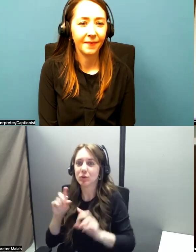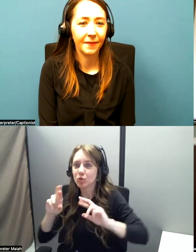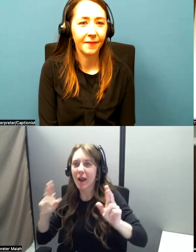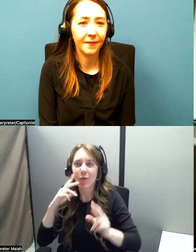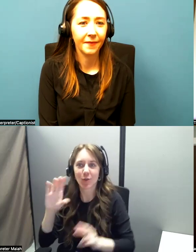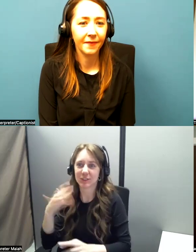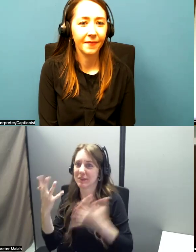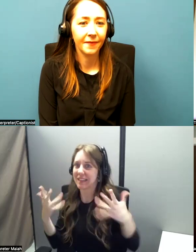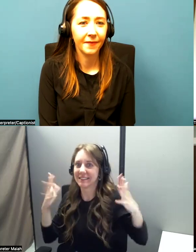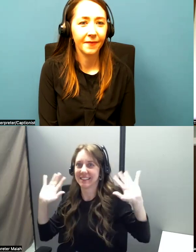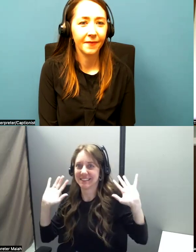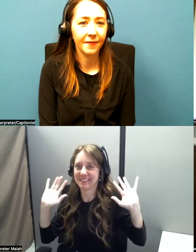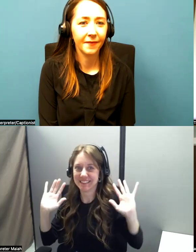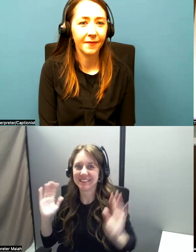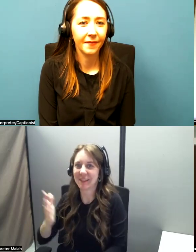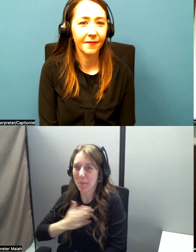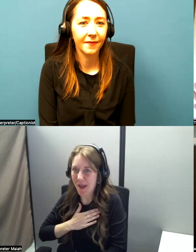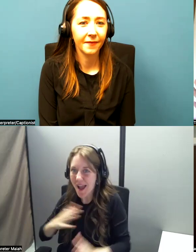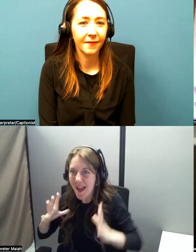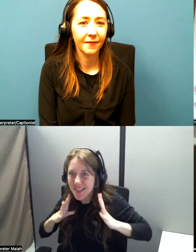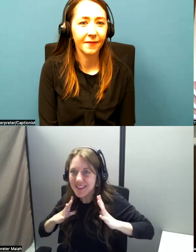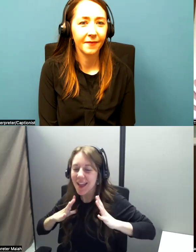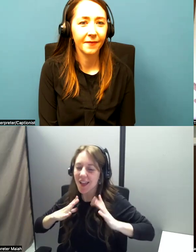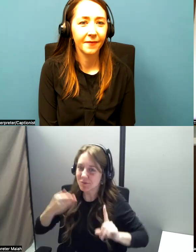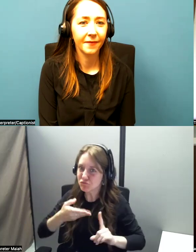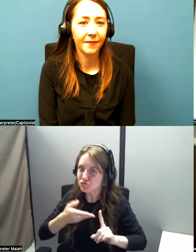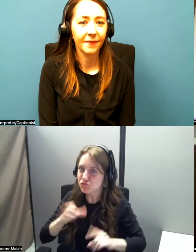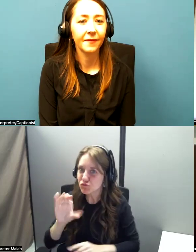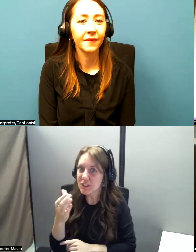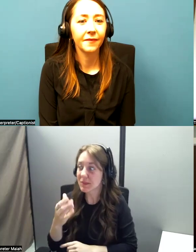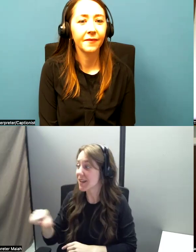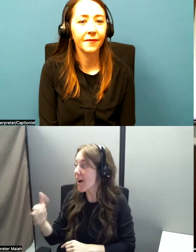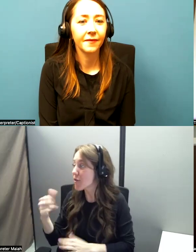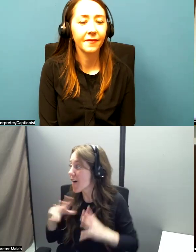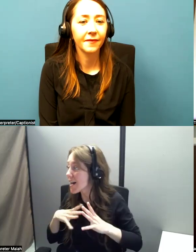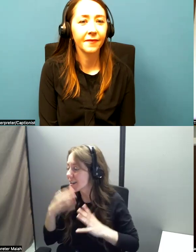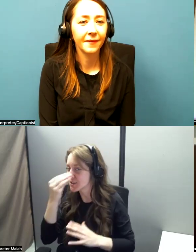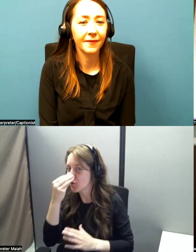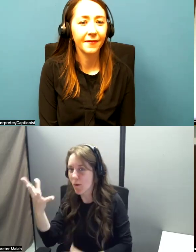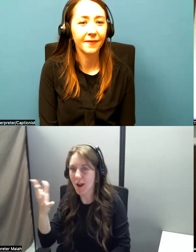That's it. And my holiday. I don't care about the other holidays.